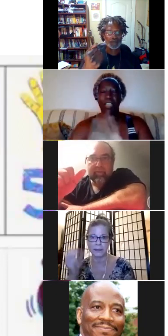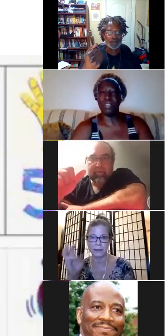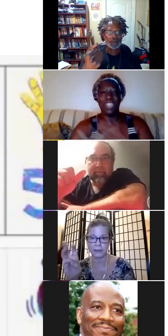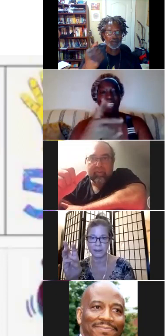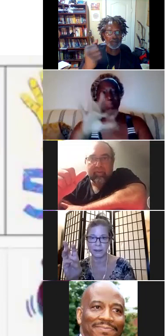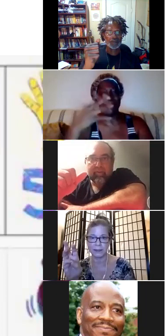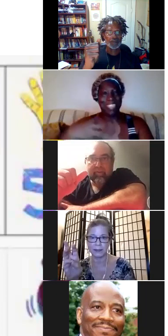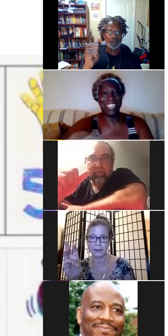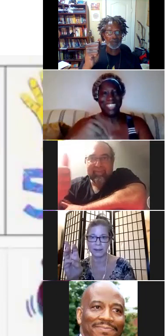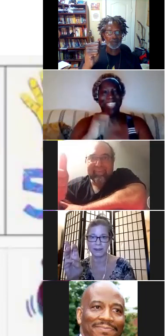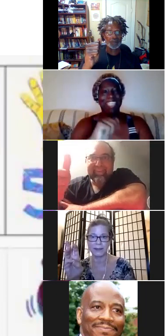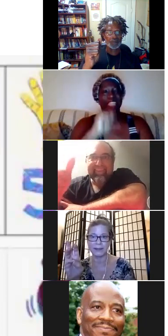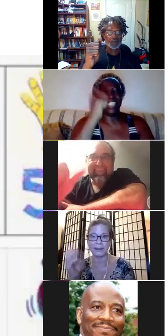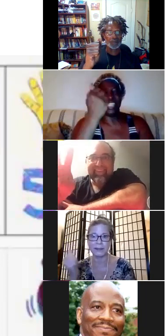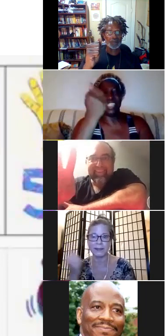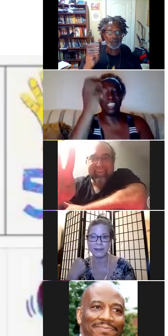6, oh Lord, I'm